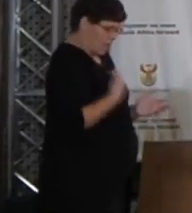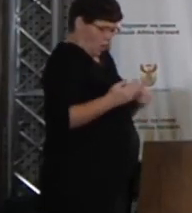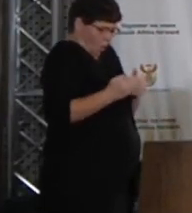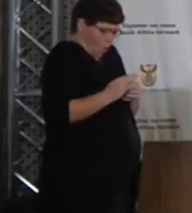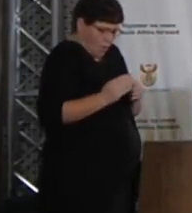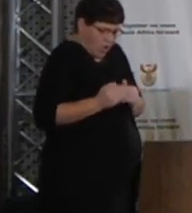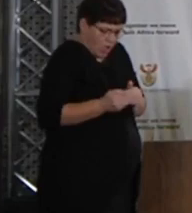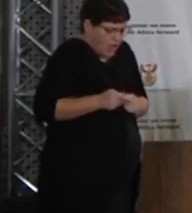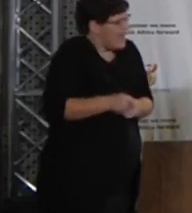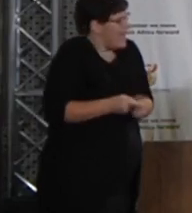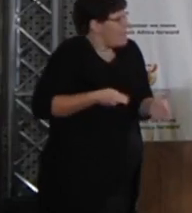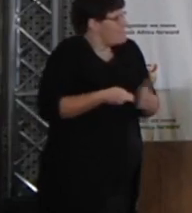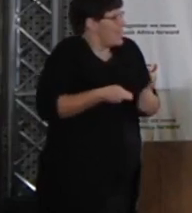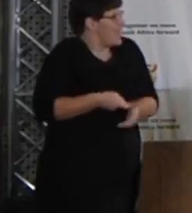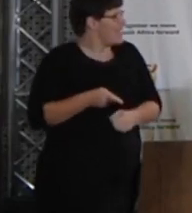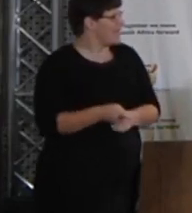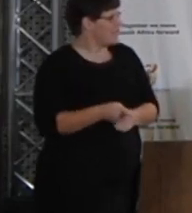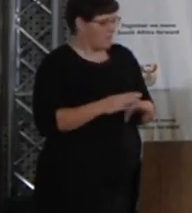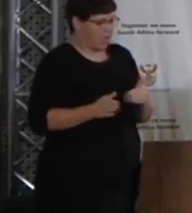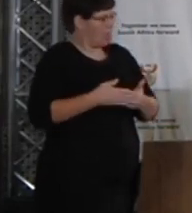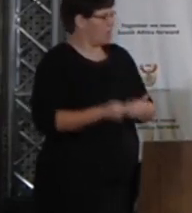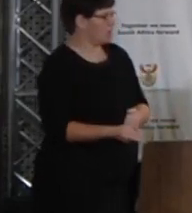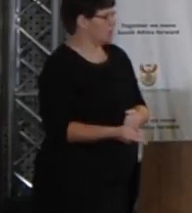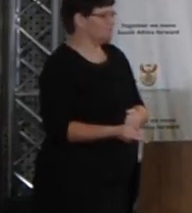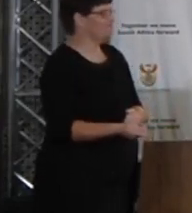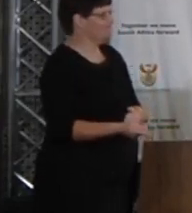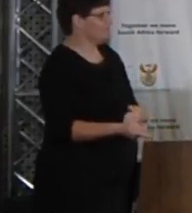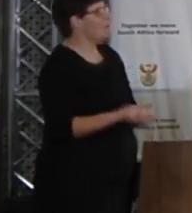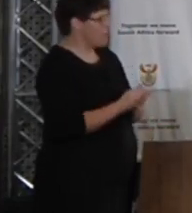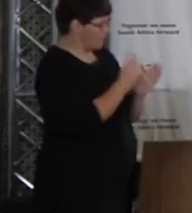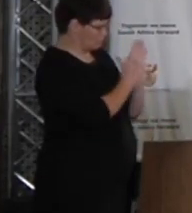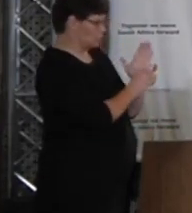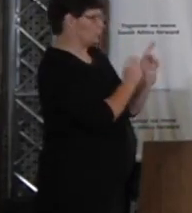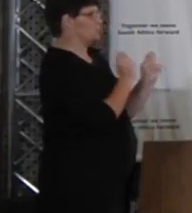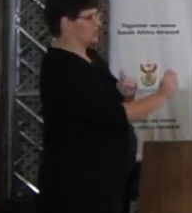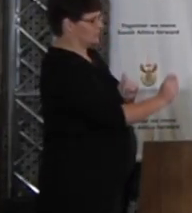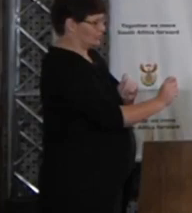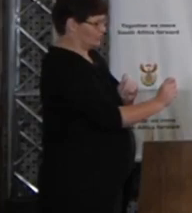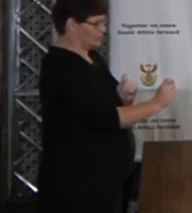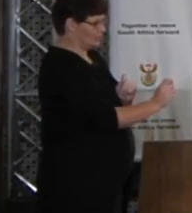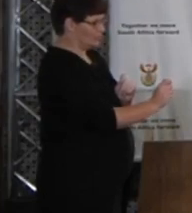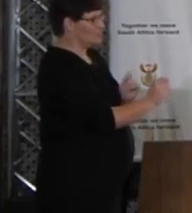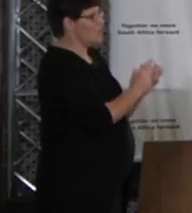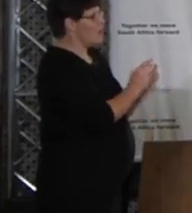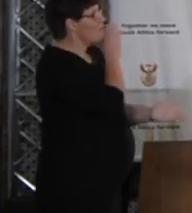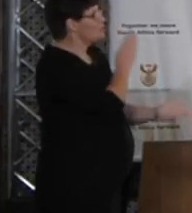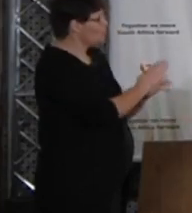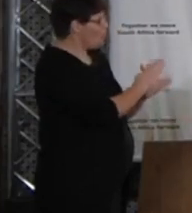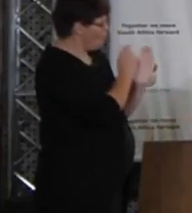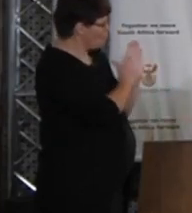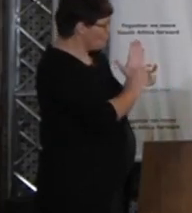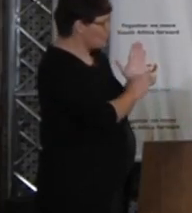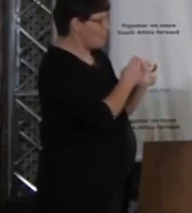offered close to where they stay. So as we move on, we have to strengthen and ensure that we make the regulations